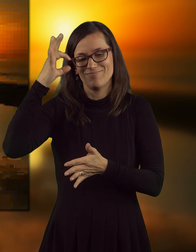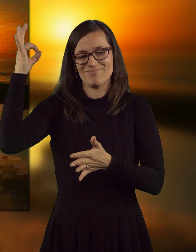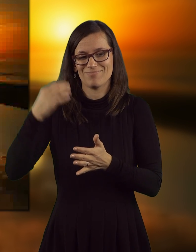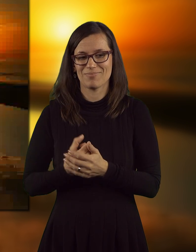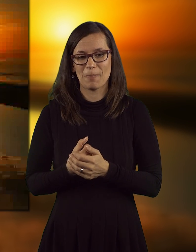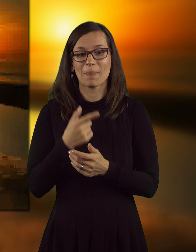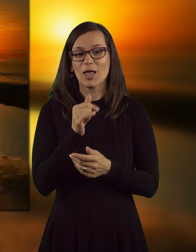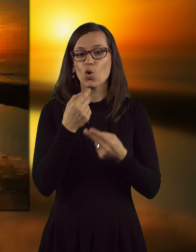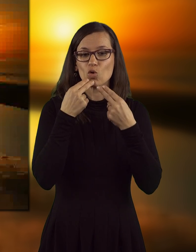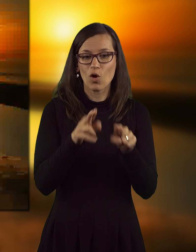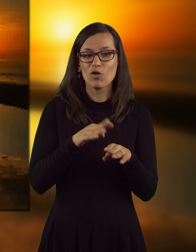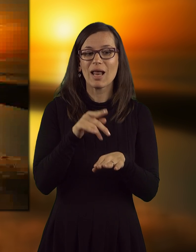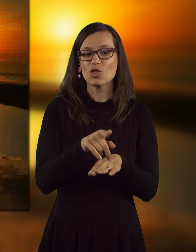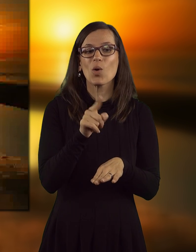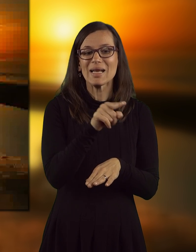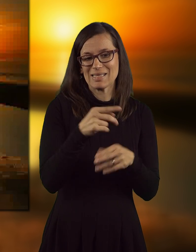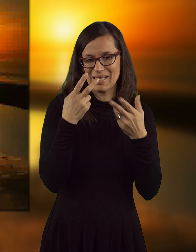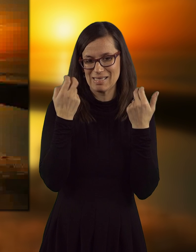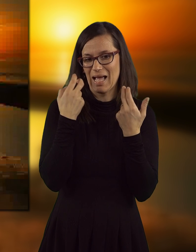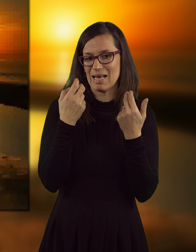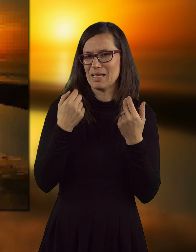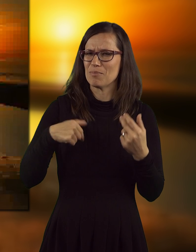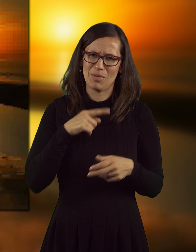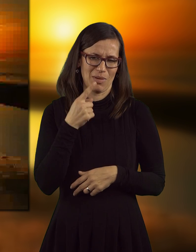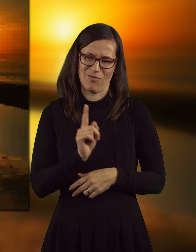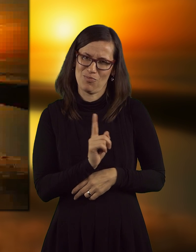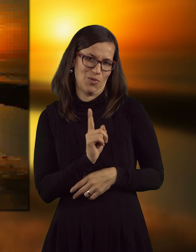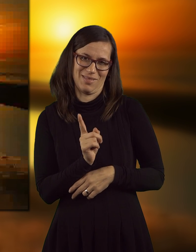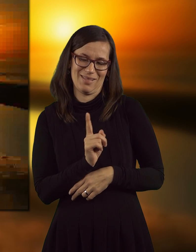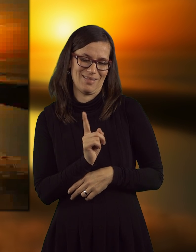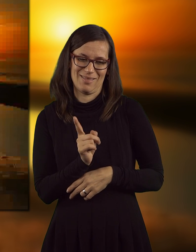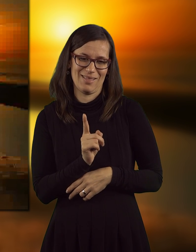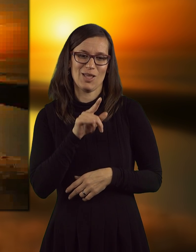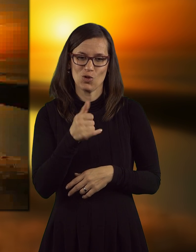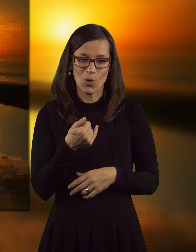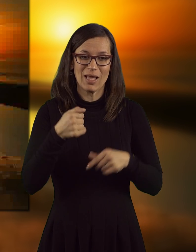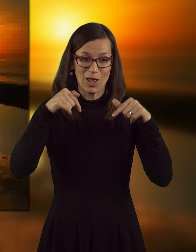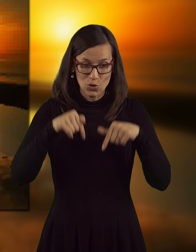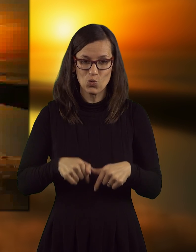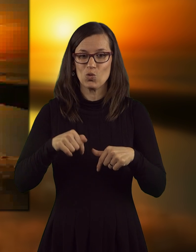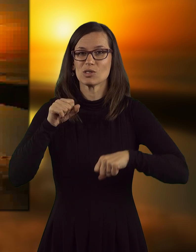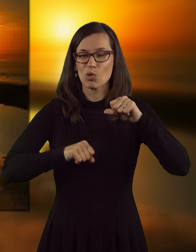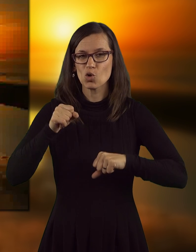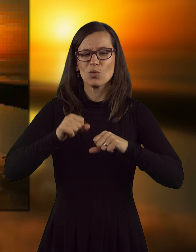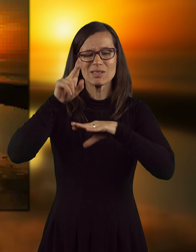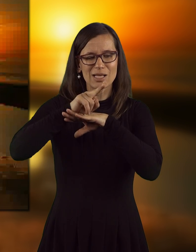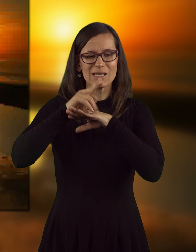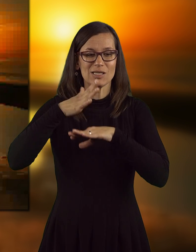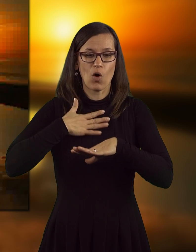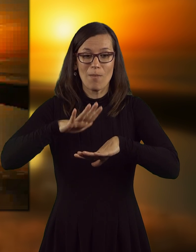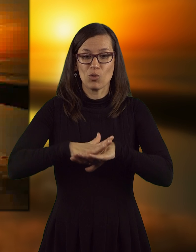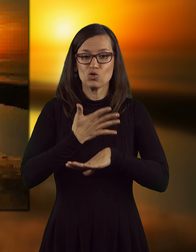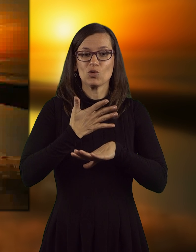that they're selling. This is the answer that you've been looking for. And we say, no, it isn't. It's here. It's being able